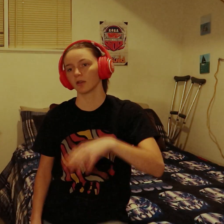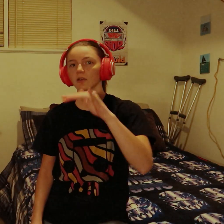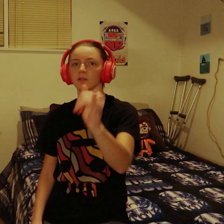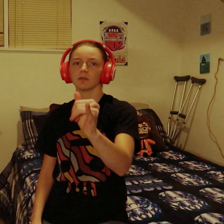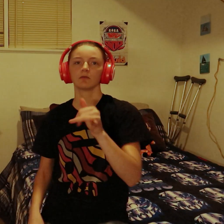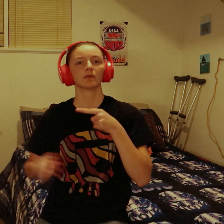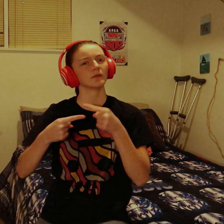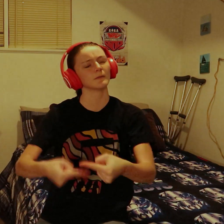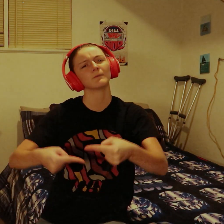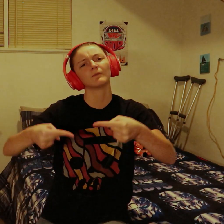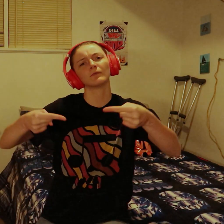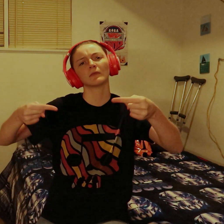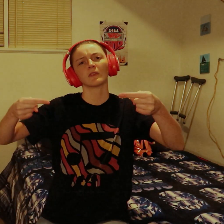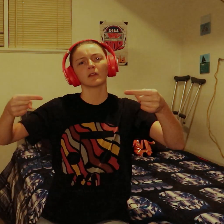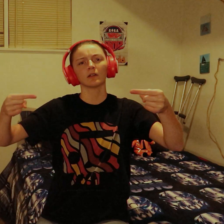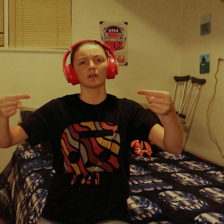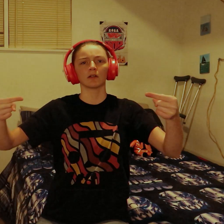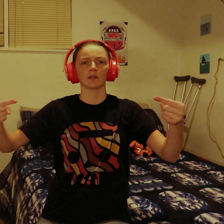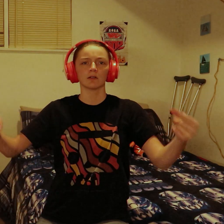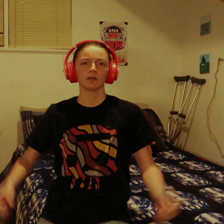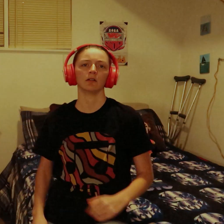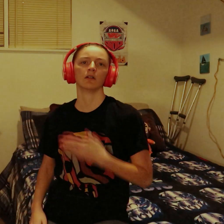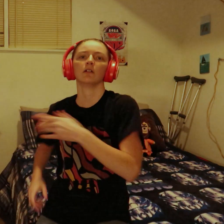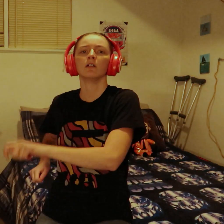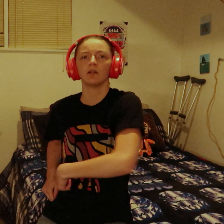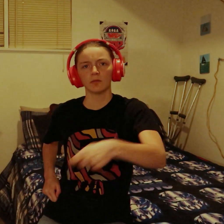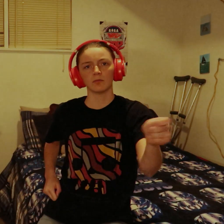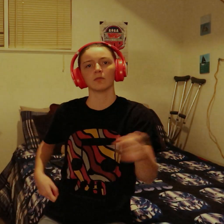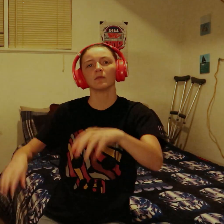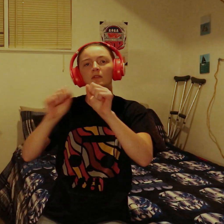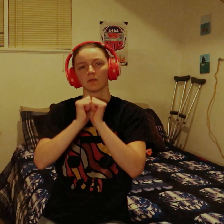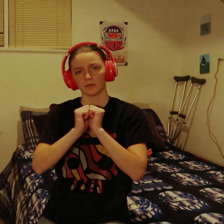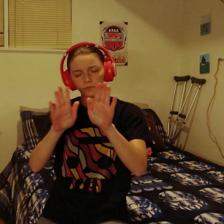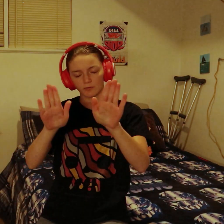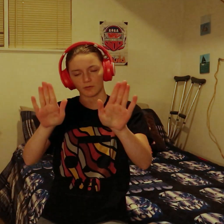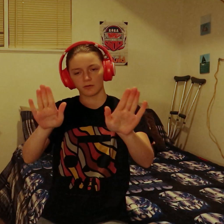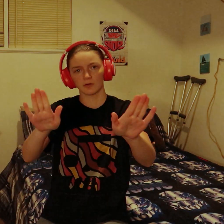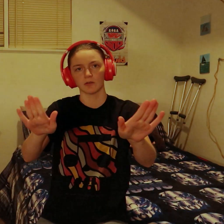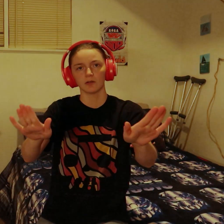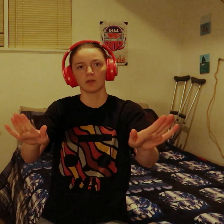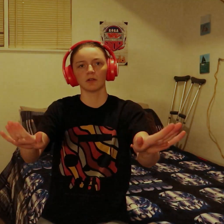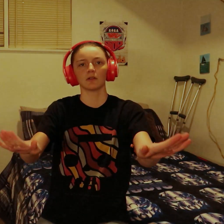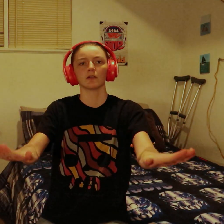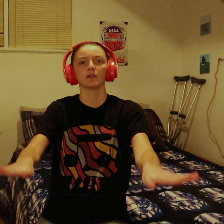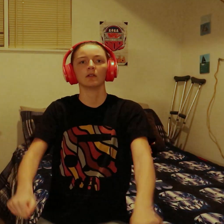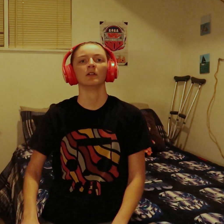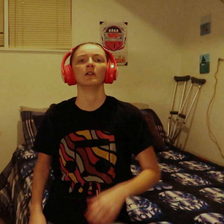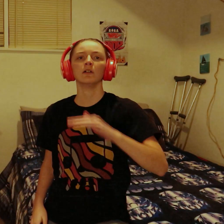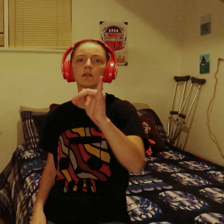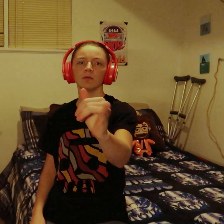I'm nothing like you, so I put down my sword. I'm